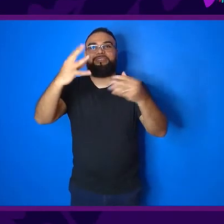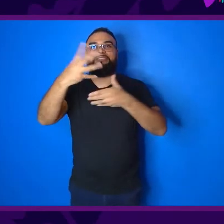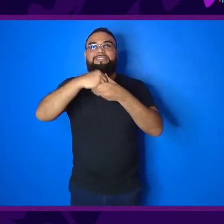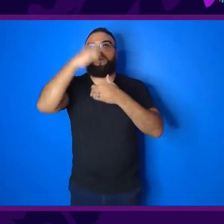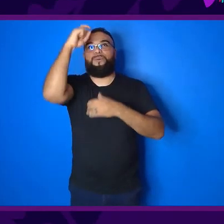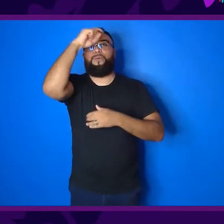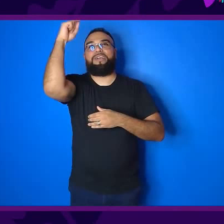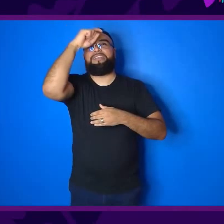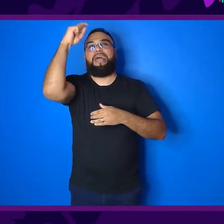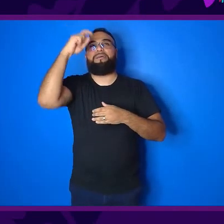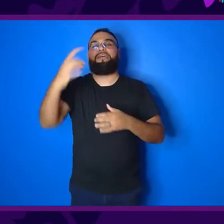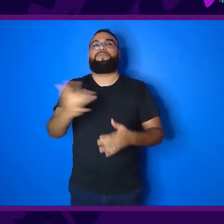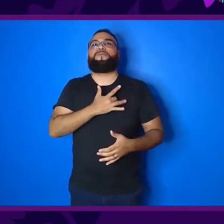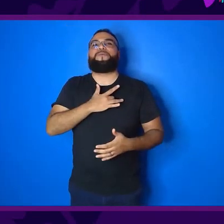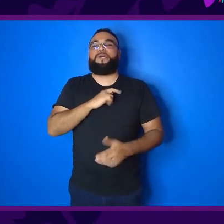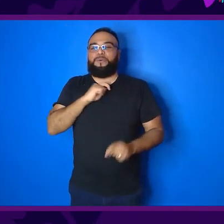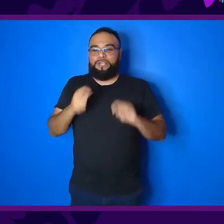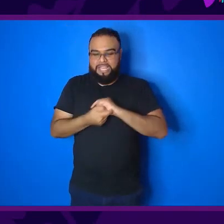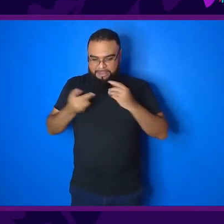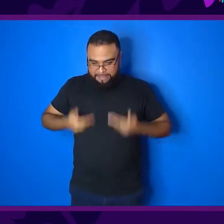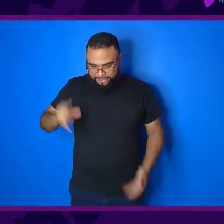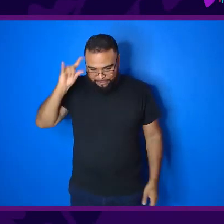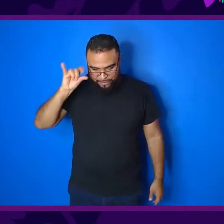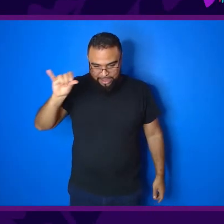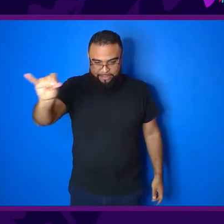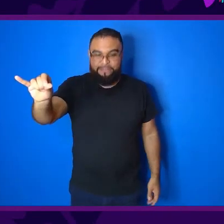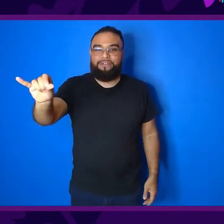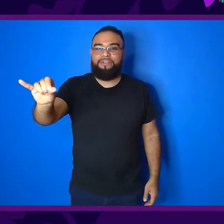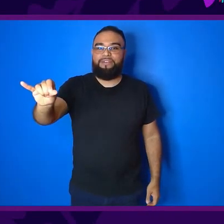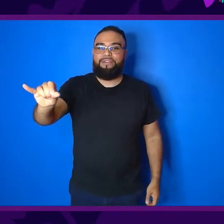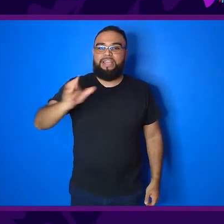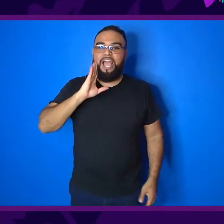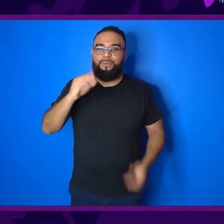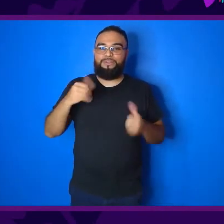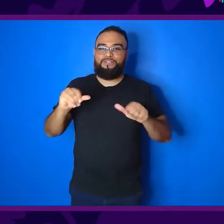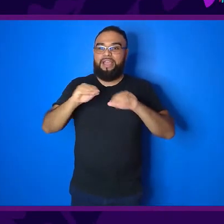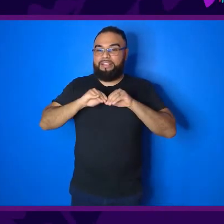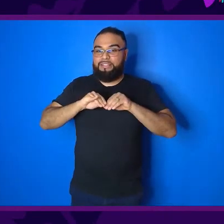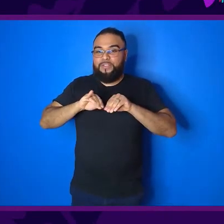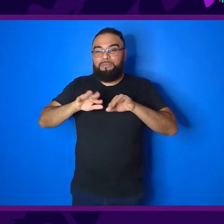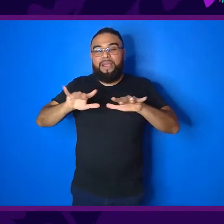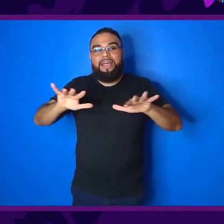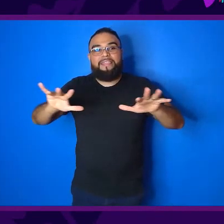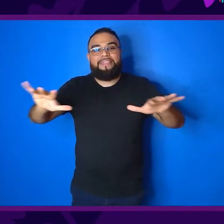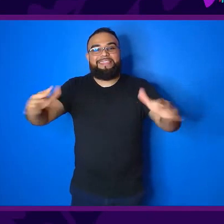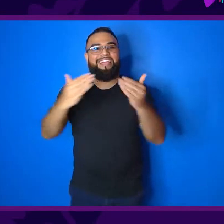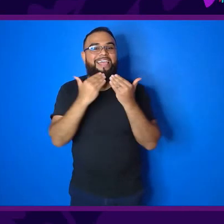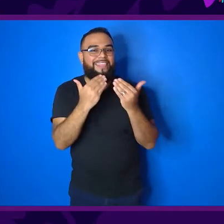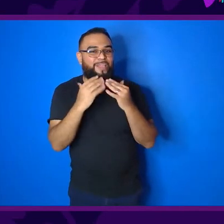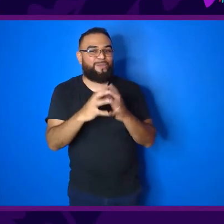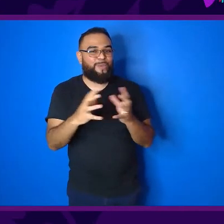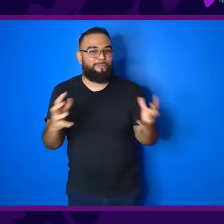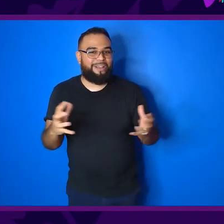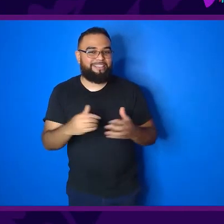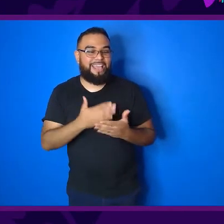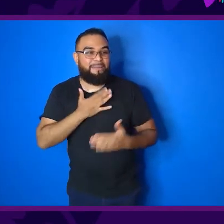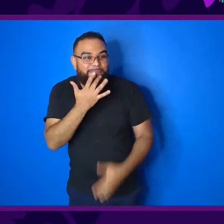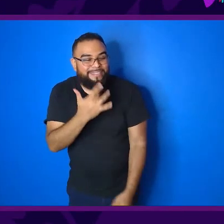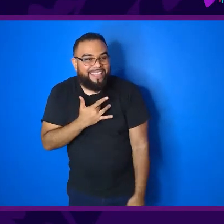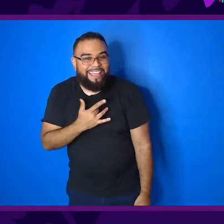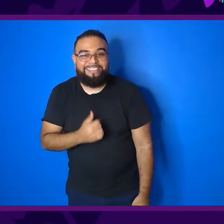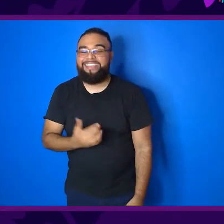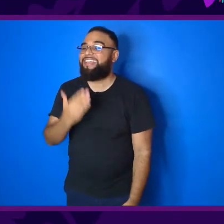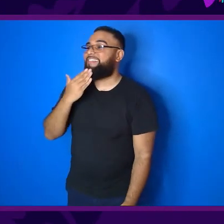forever, and that I will try to spread them and tell everyone. And thank you so much. Happy birthday. Thank you, Francesca. Thank you for